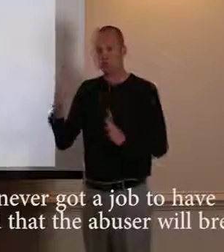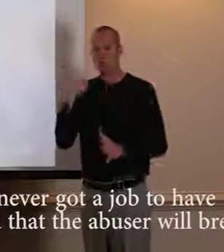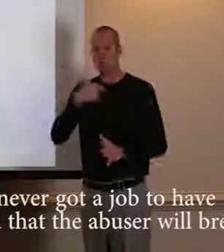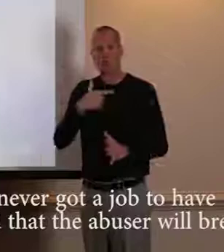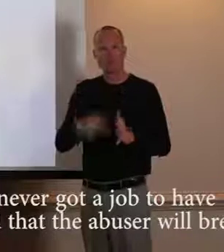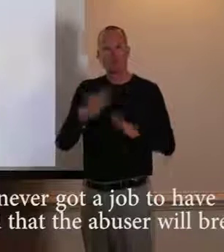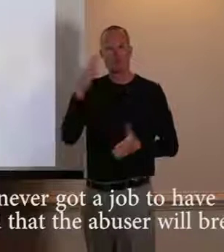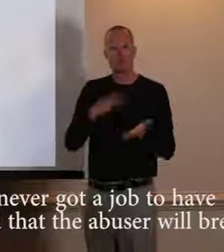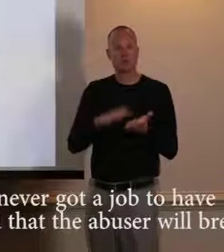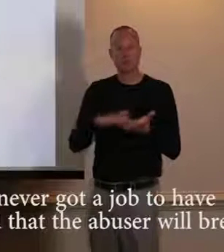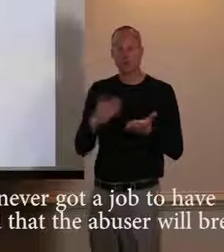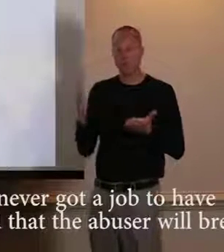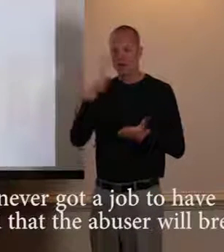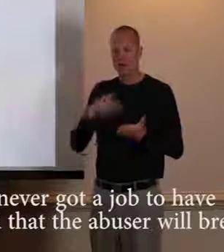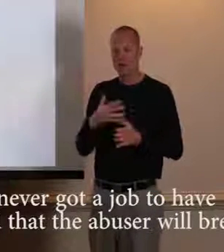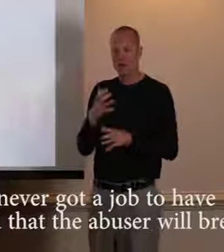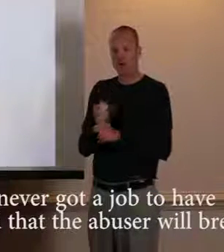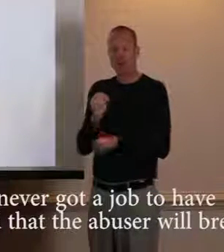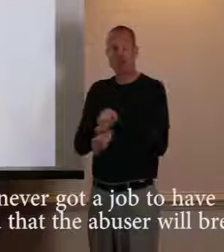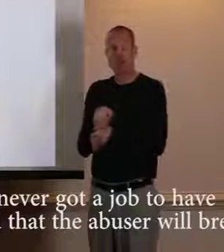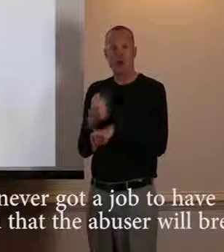got a job to make up, to have savings.